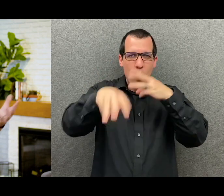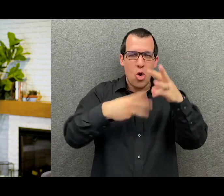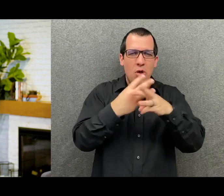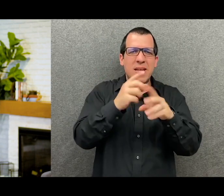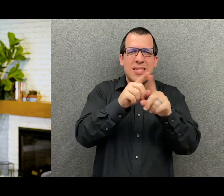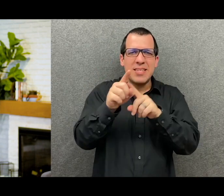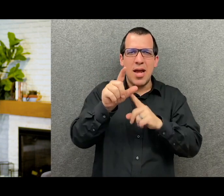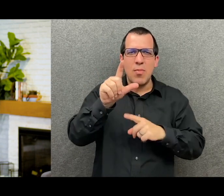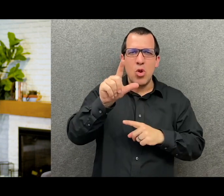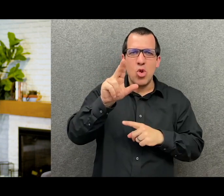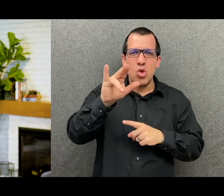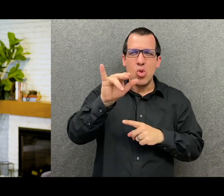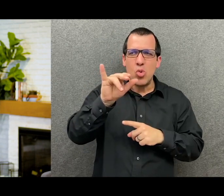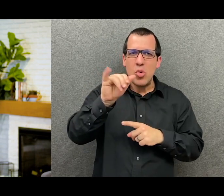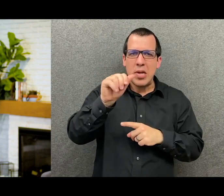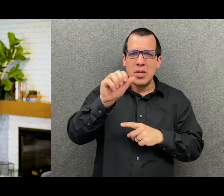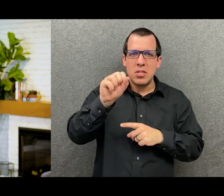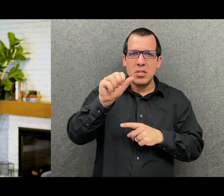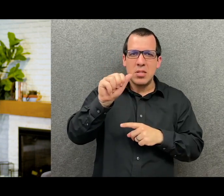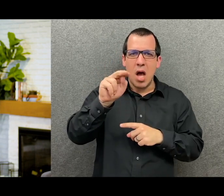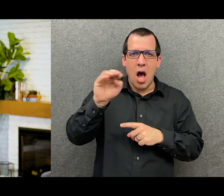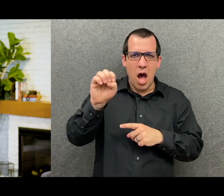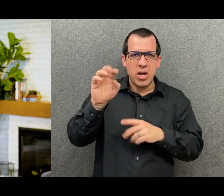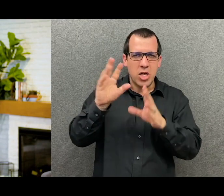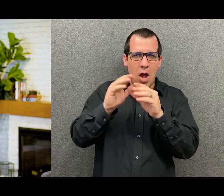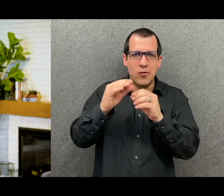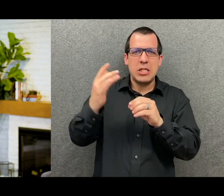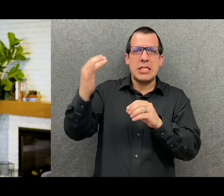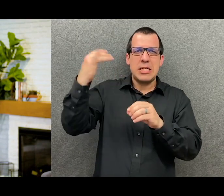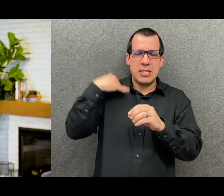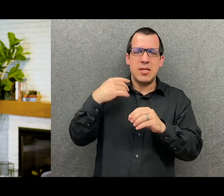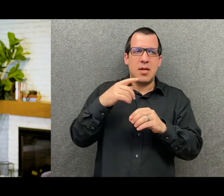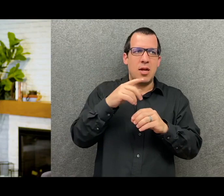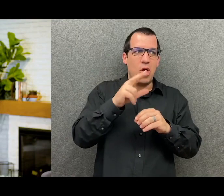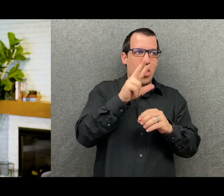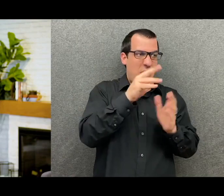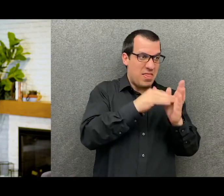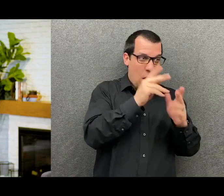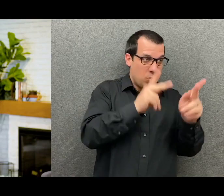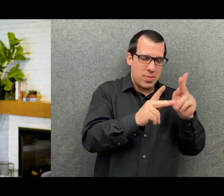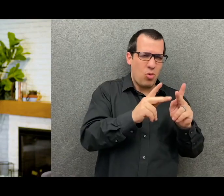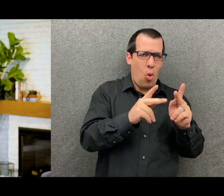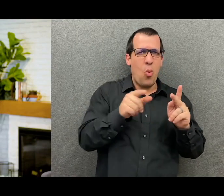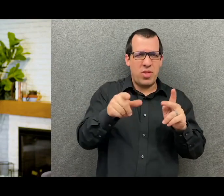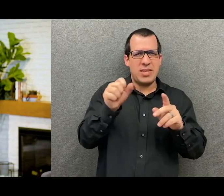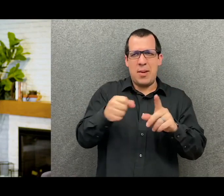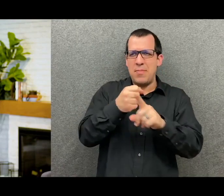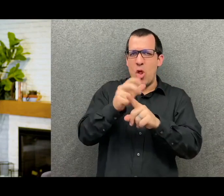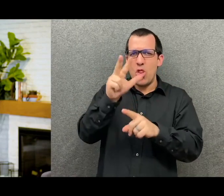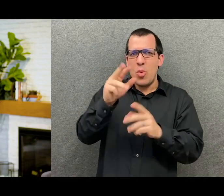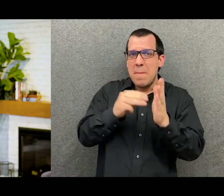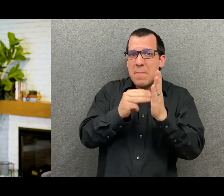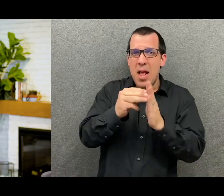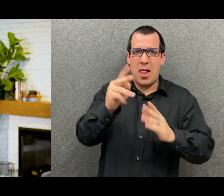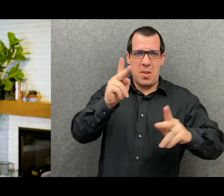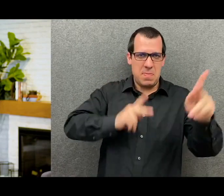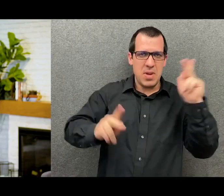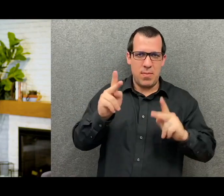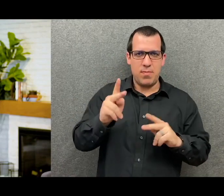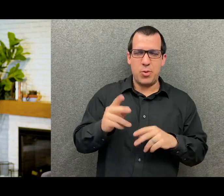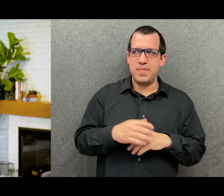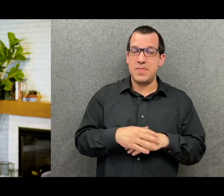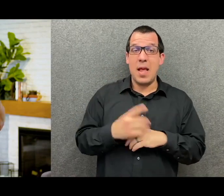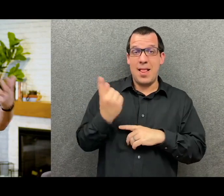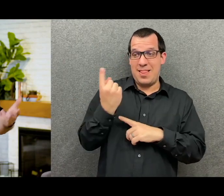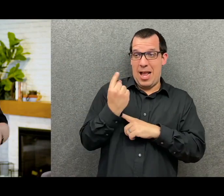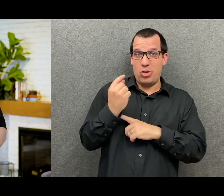all around the world. And as I said, it's like a liaison, only instead of having 3,000 people, it can have 3 million people. We